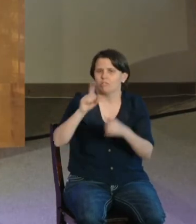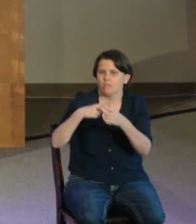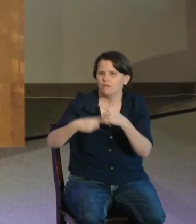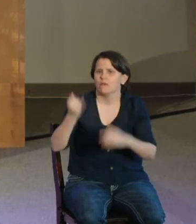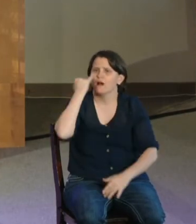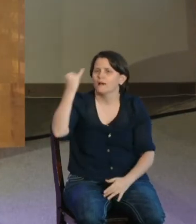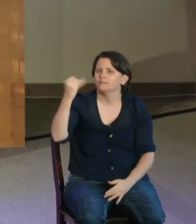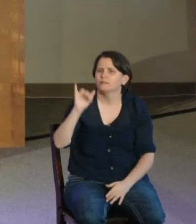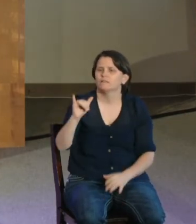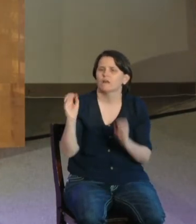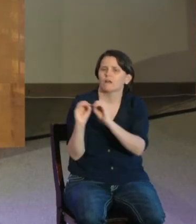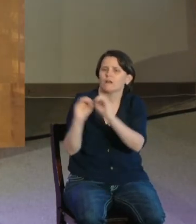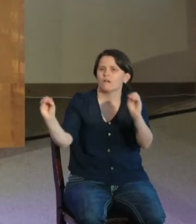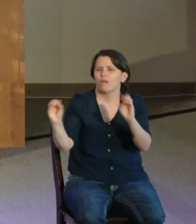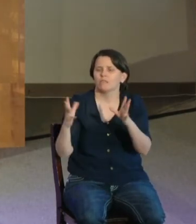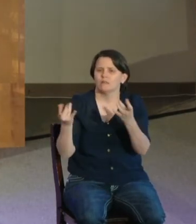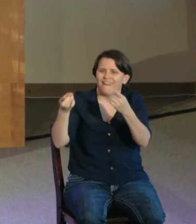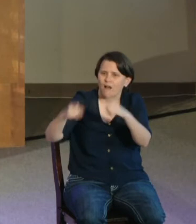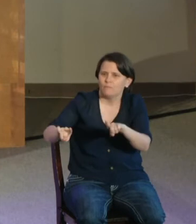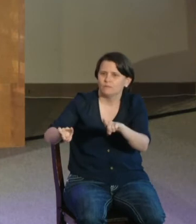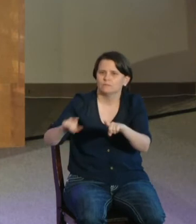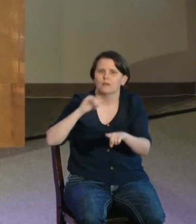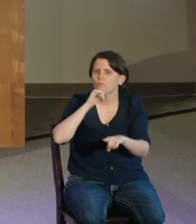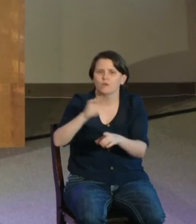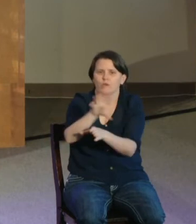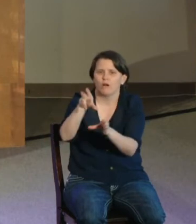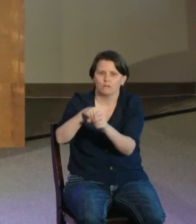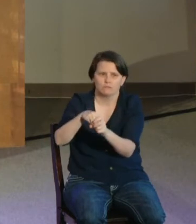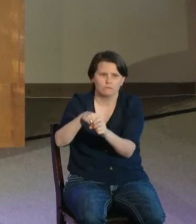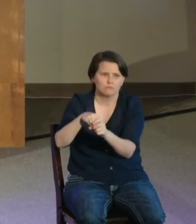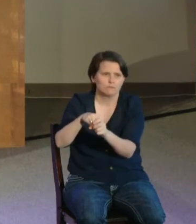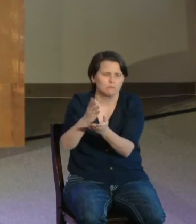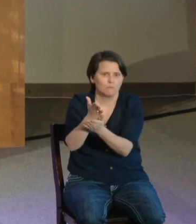that we are not a part of. Nothing.